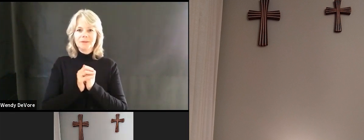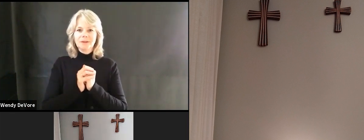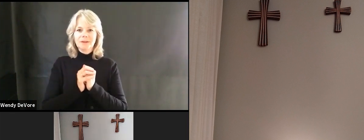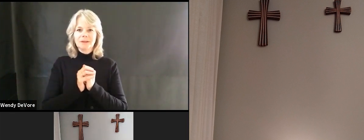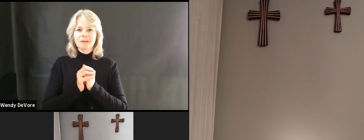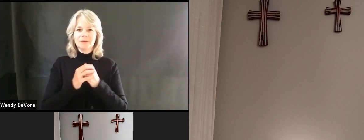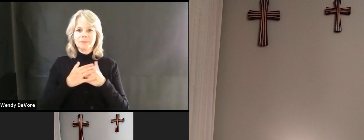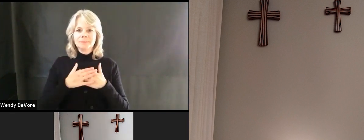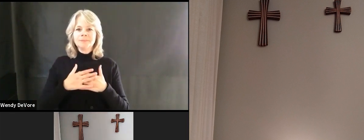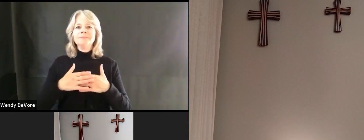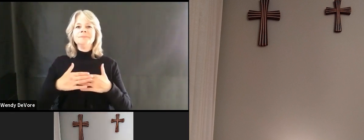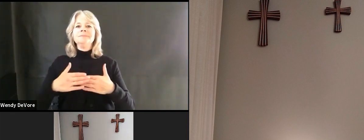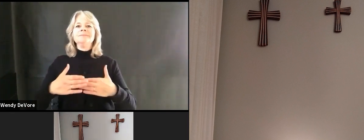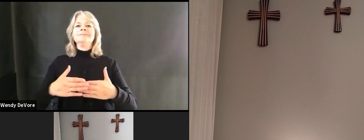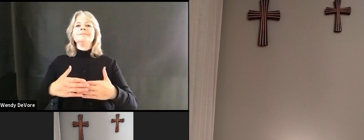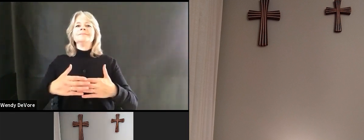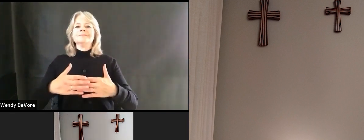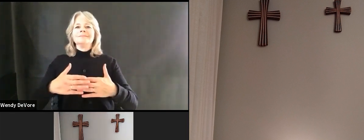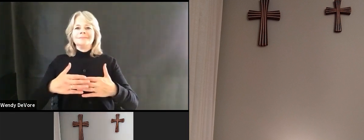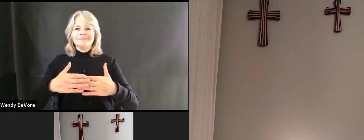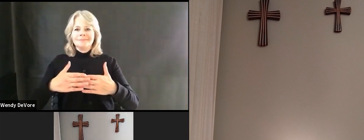breaths